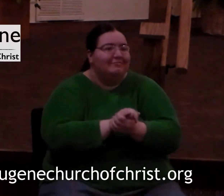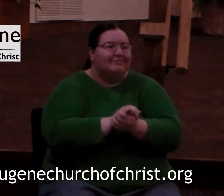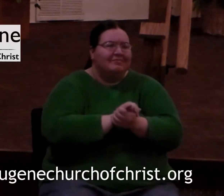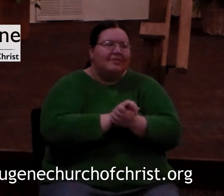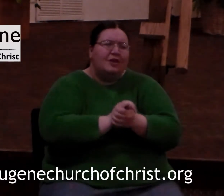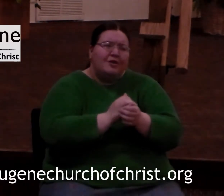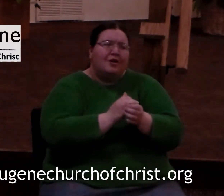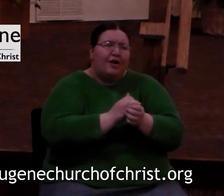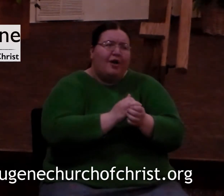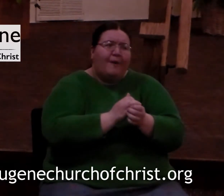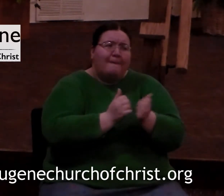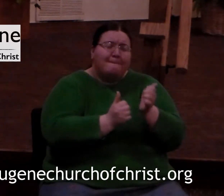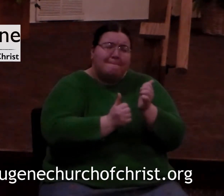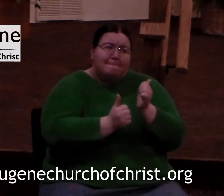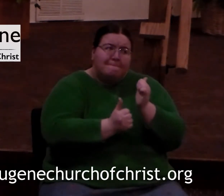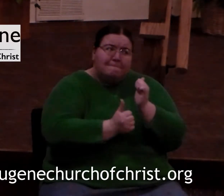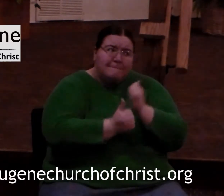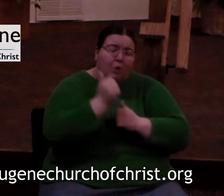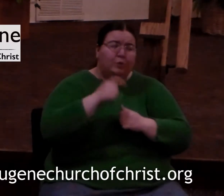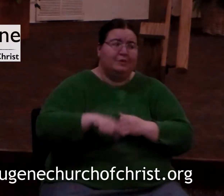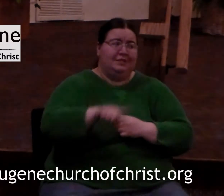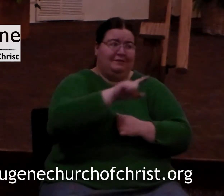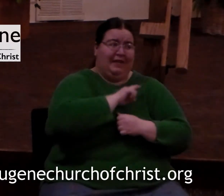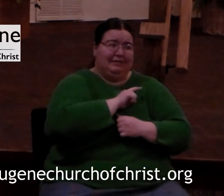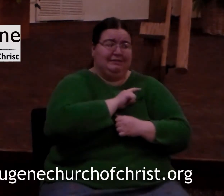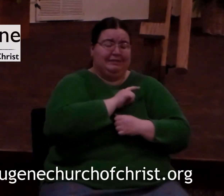or encounter these people that we just don't really want to do it that day.